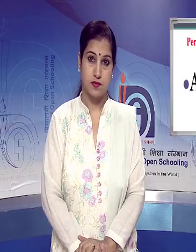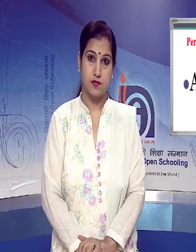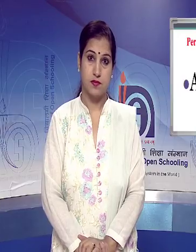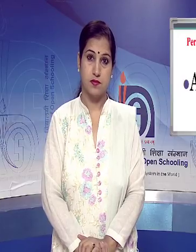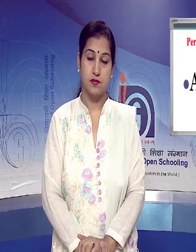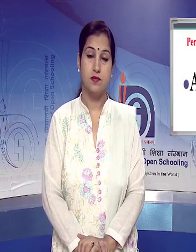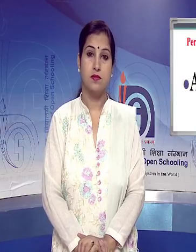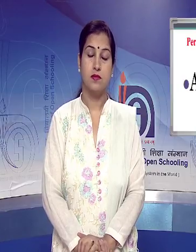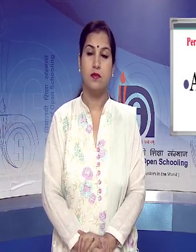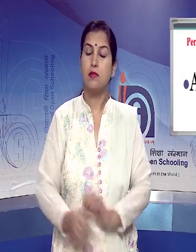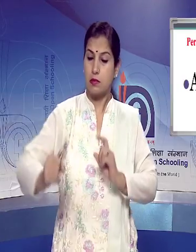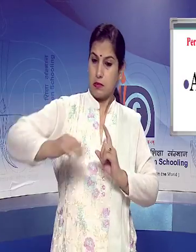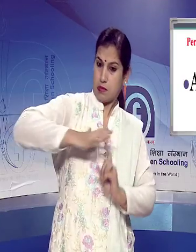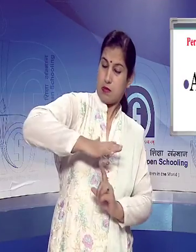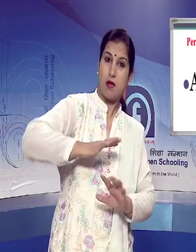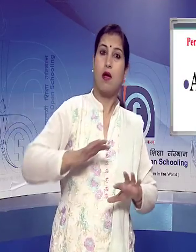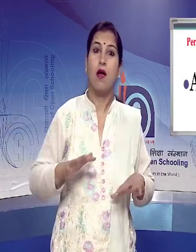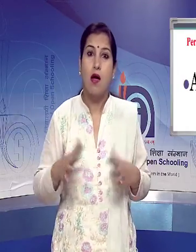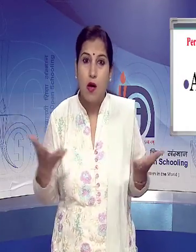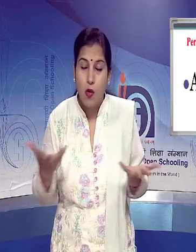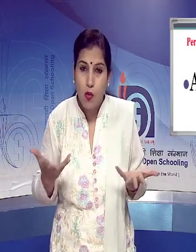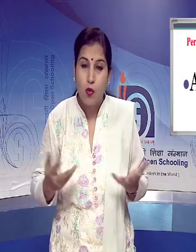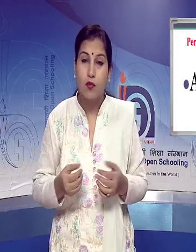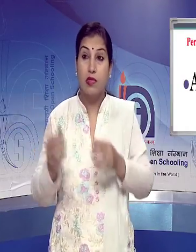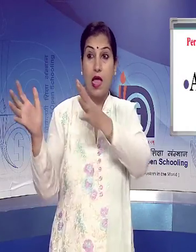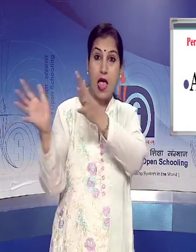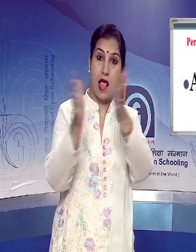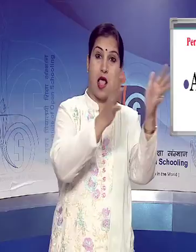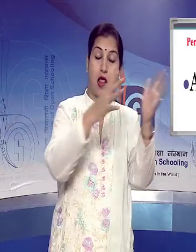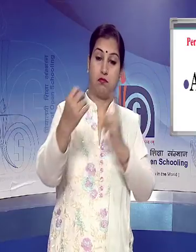the mode of spread of this disease is air.